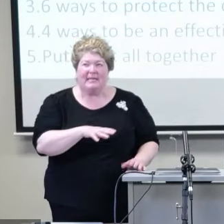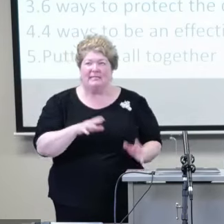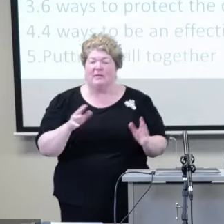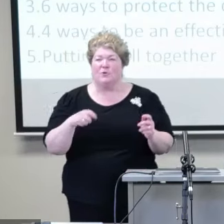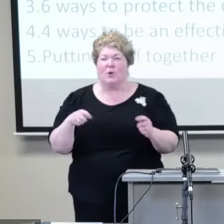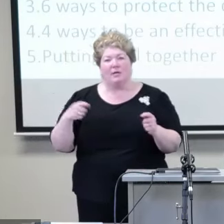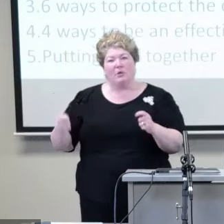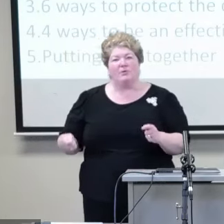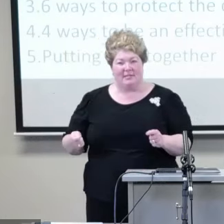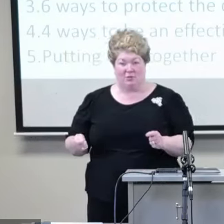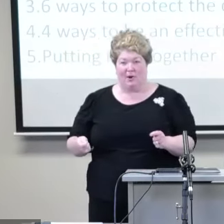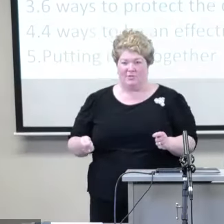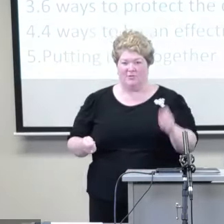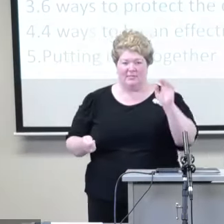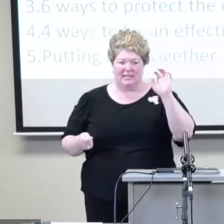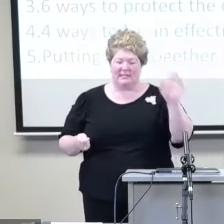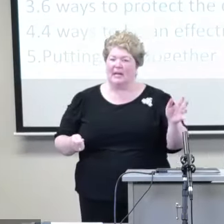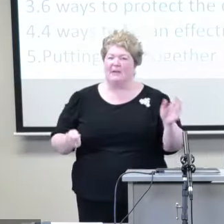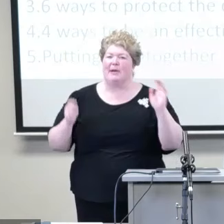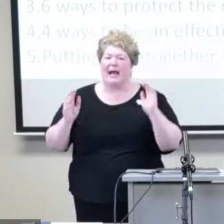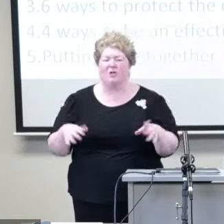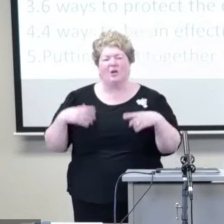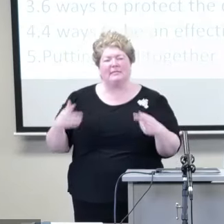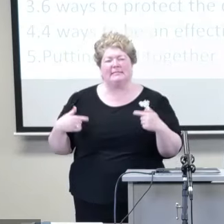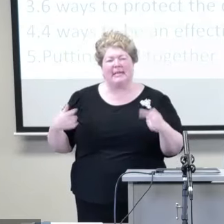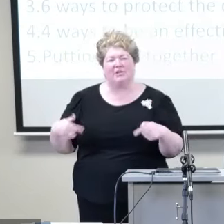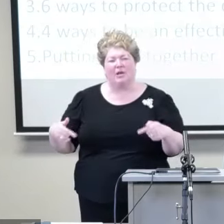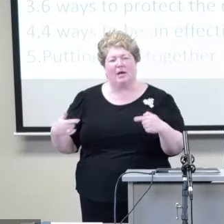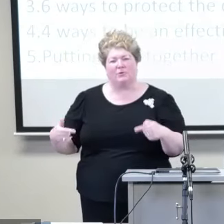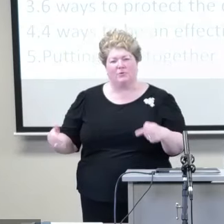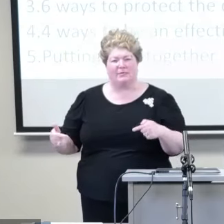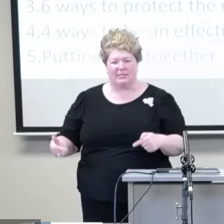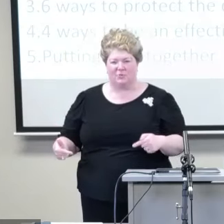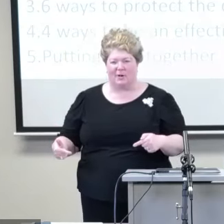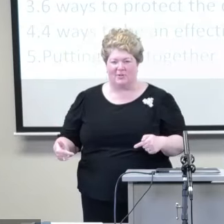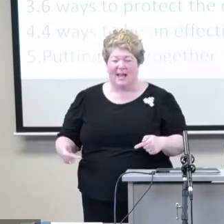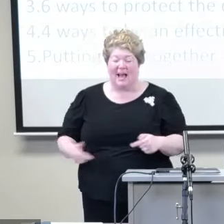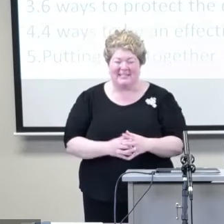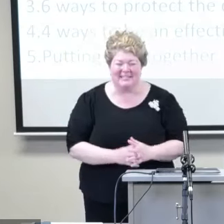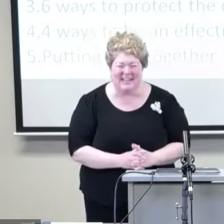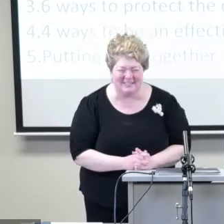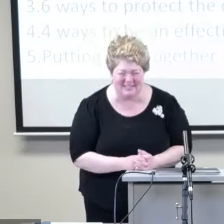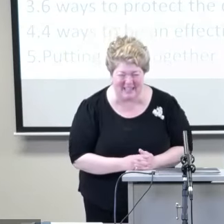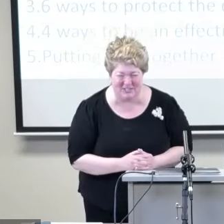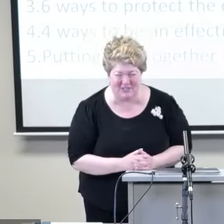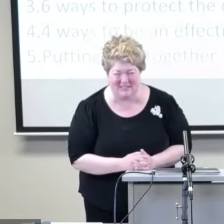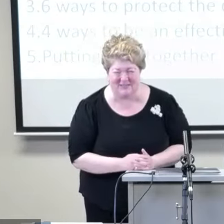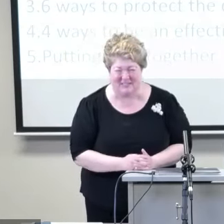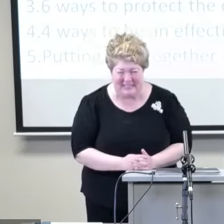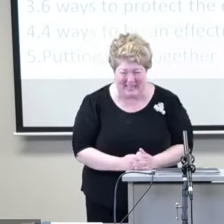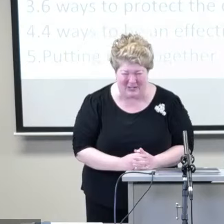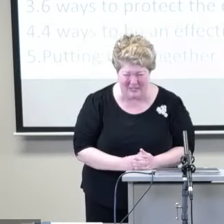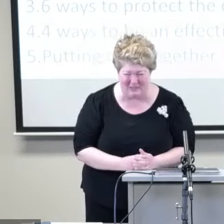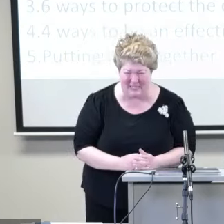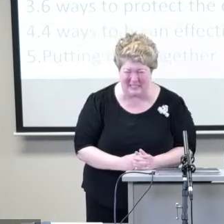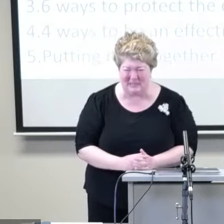when you unload the dishwasher set the timer how long does it take you to unload the dishwasher i did that last year because i was